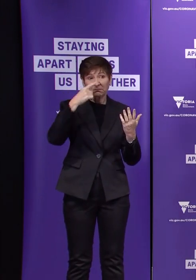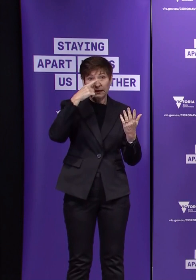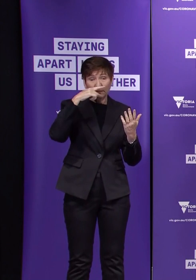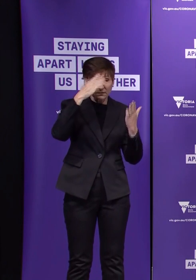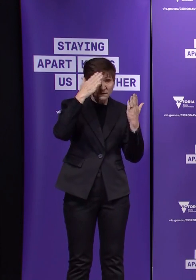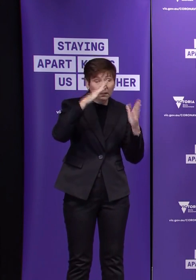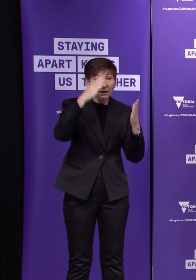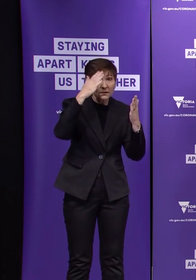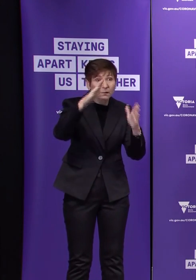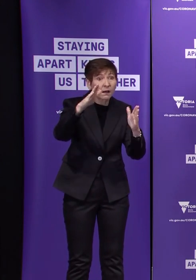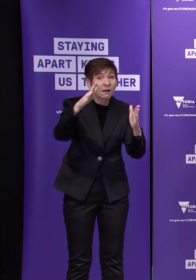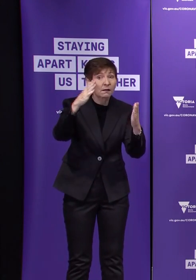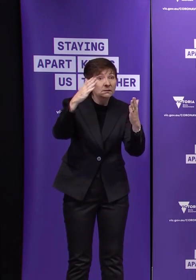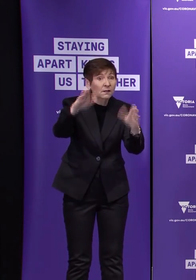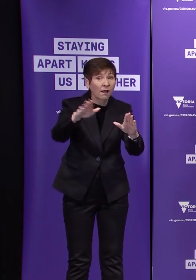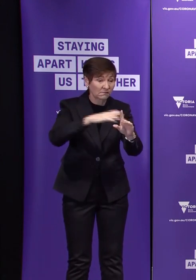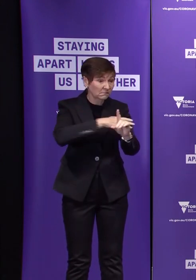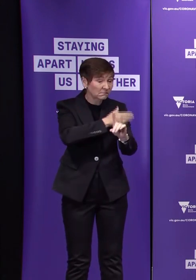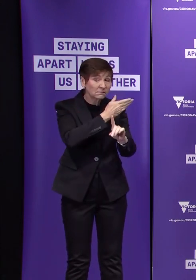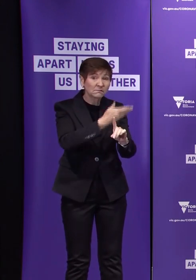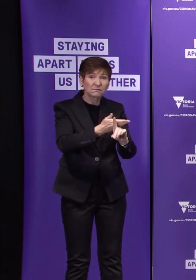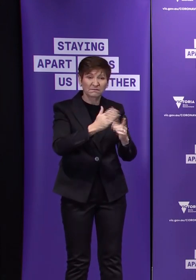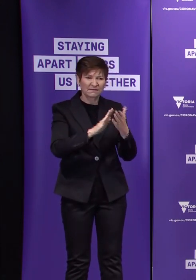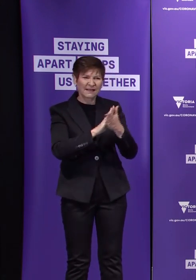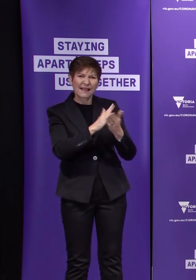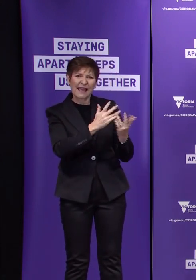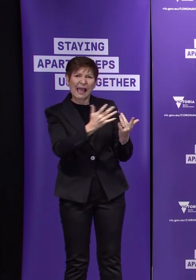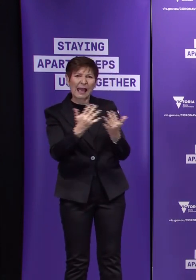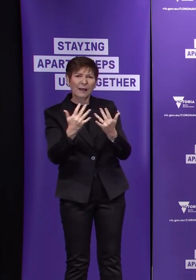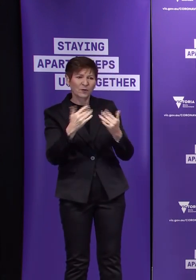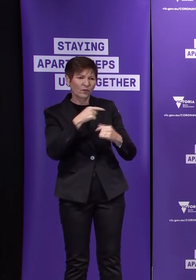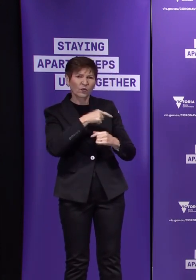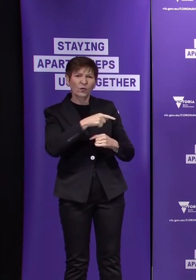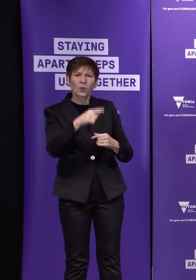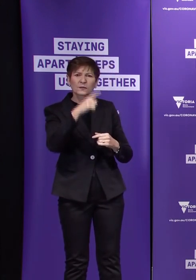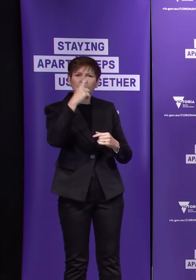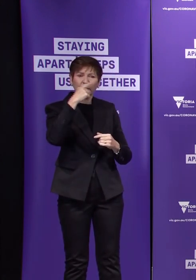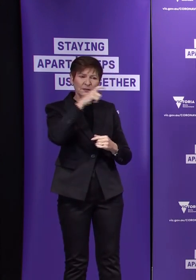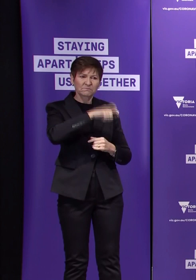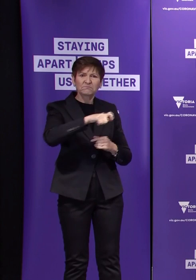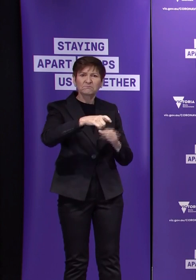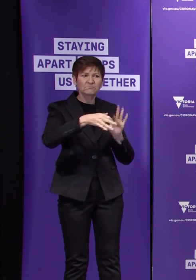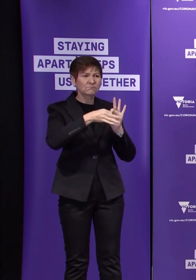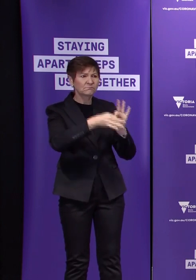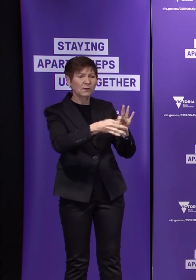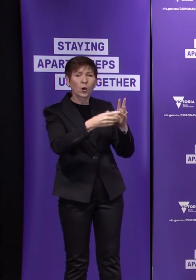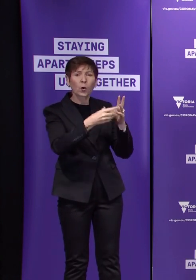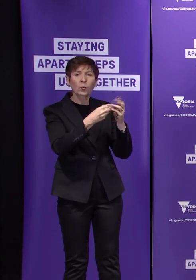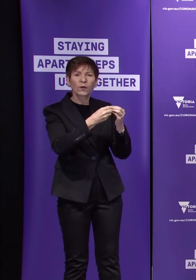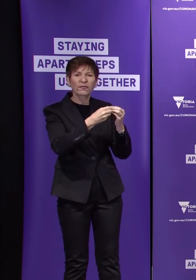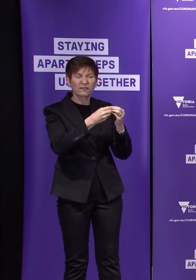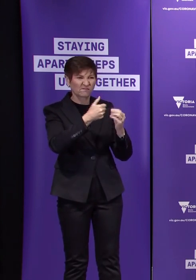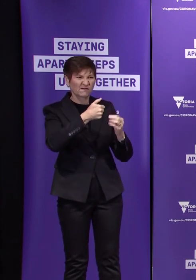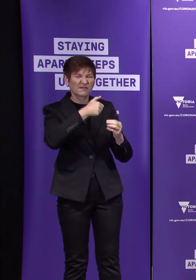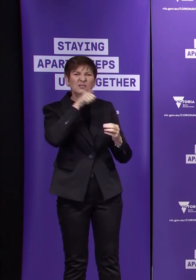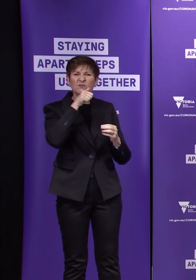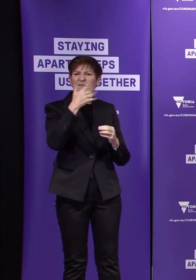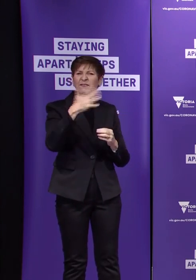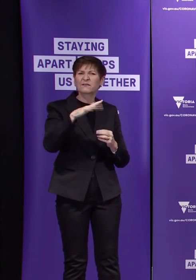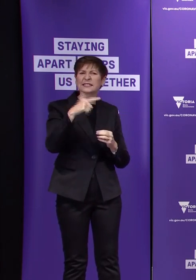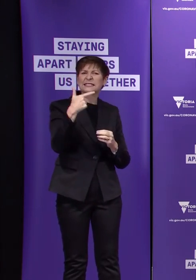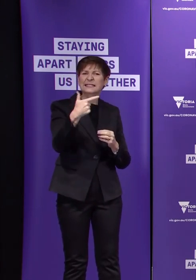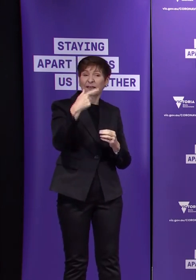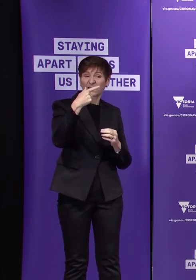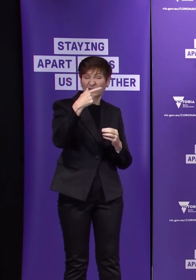rising? I don't have a breakdown as of today in relation to how many of those 657 Victorians that are